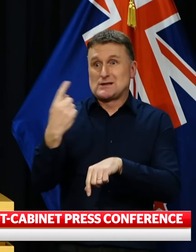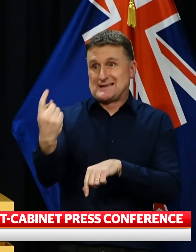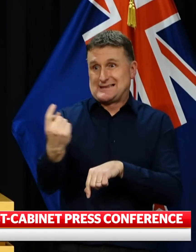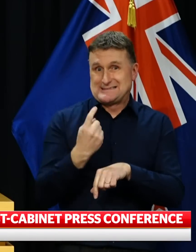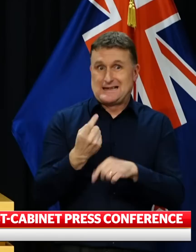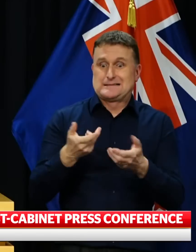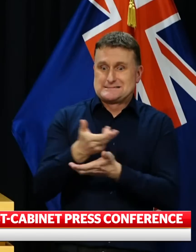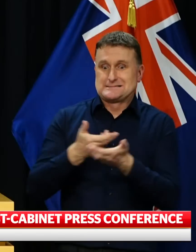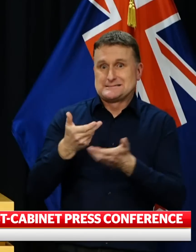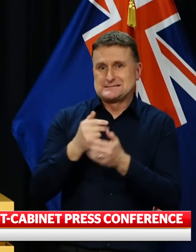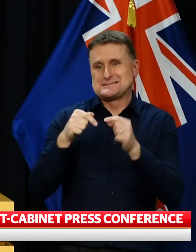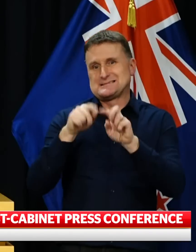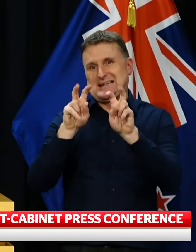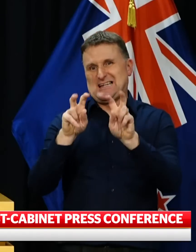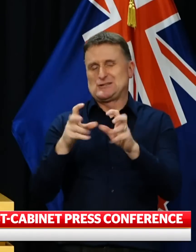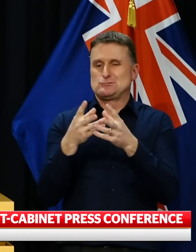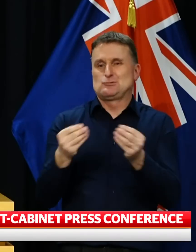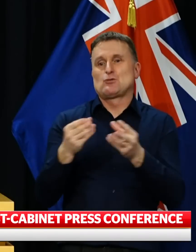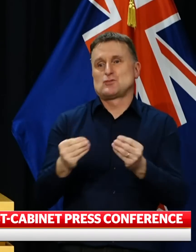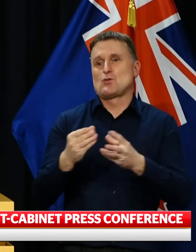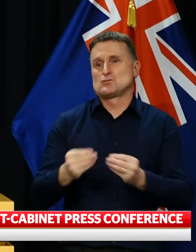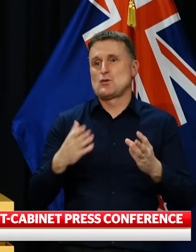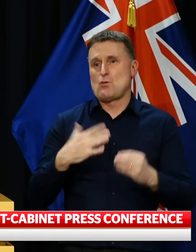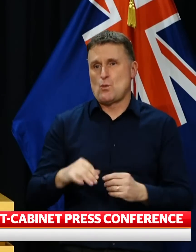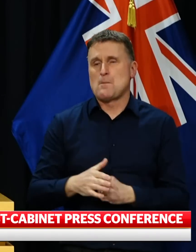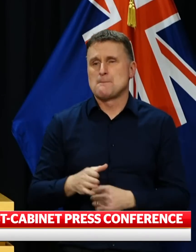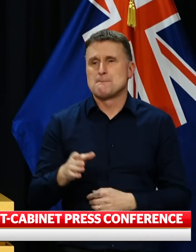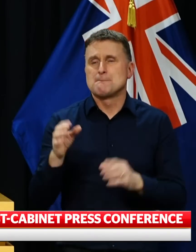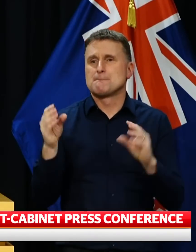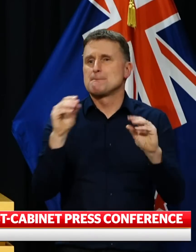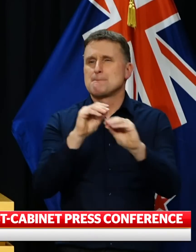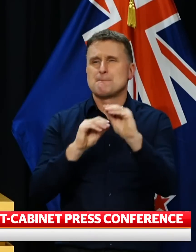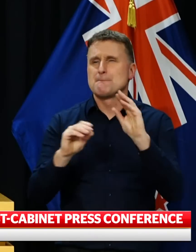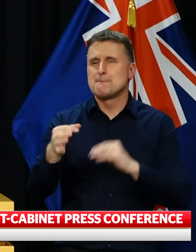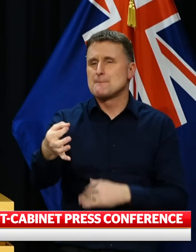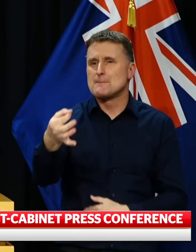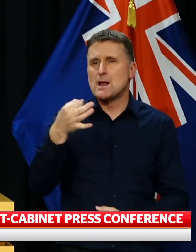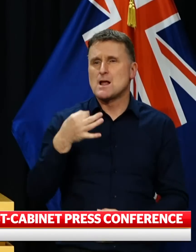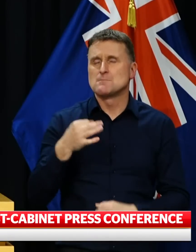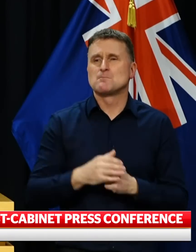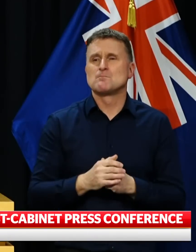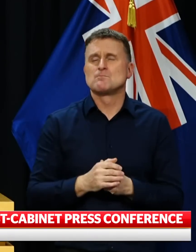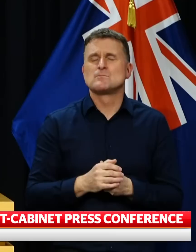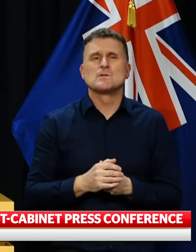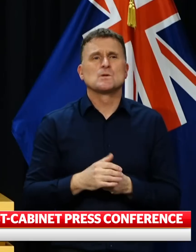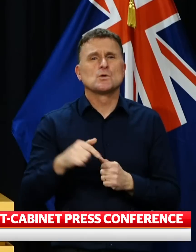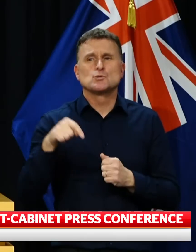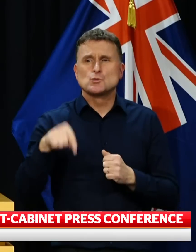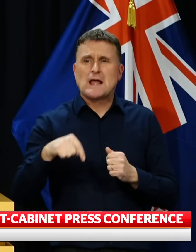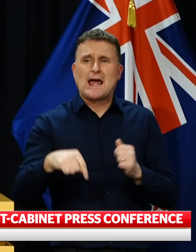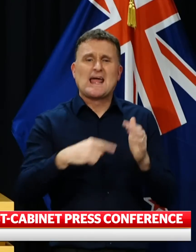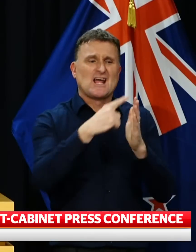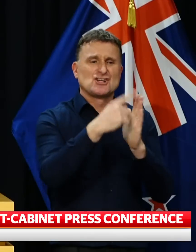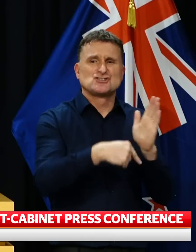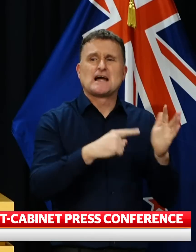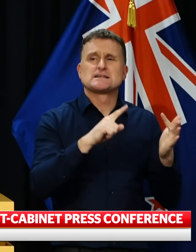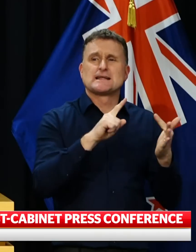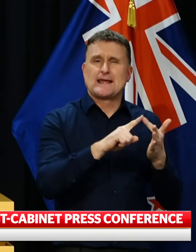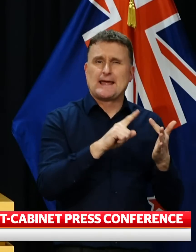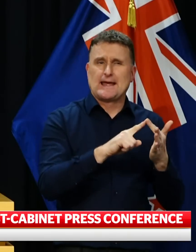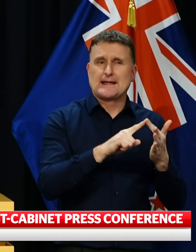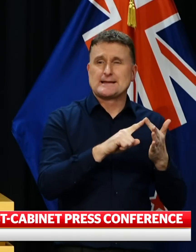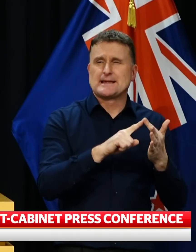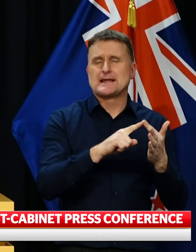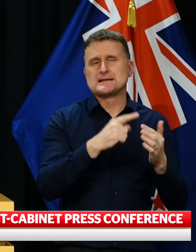issues. I'll let you finish off. Quickly on earlier today, Jan Tinetti made an announcement that Labor's kind of going